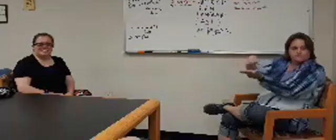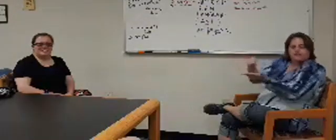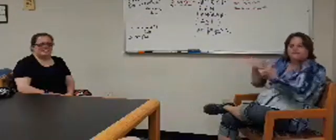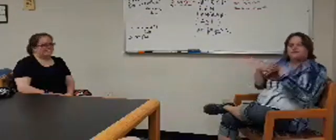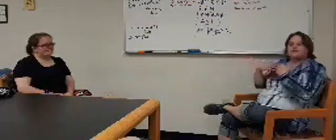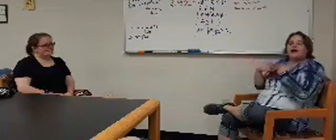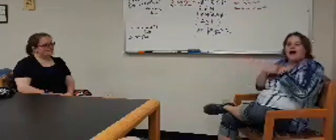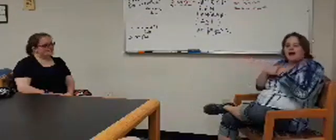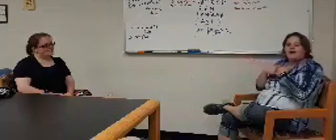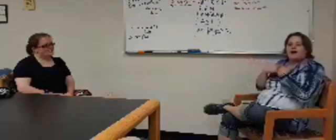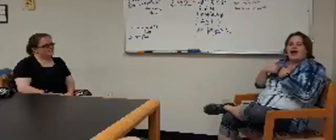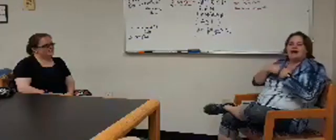because I'm